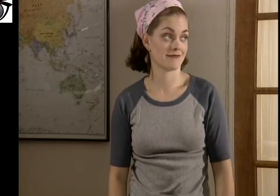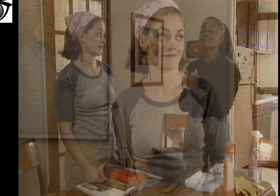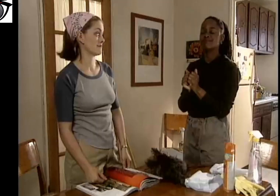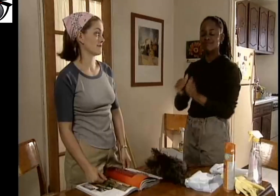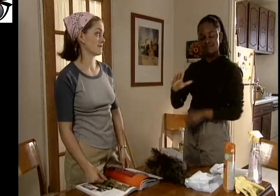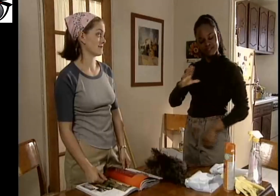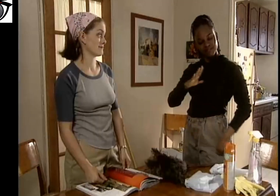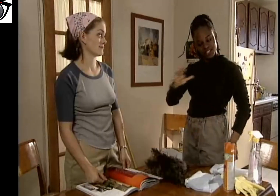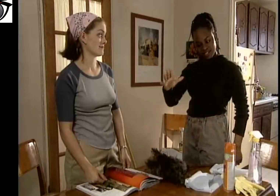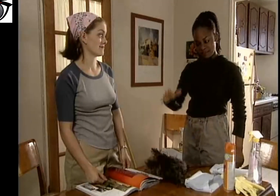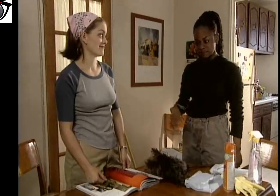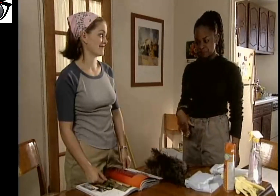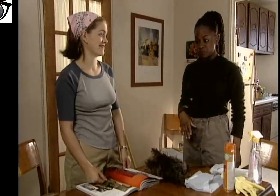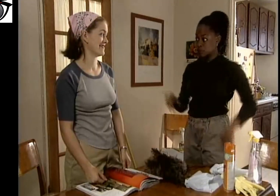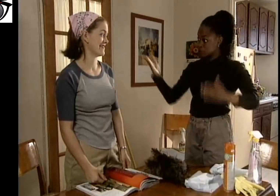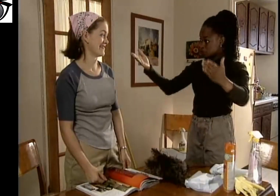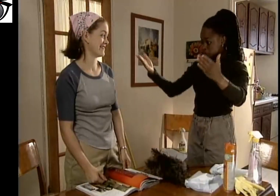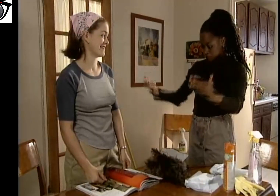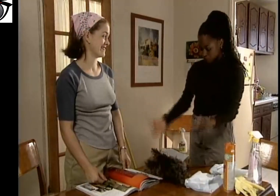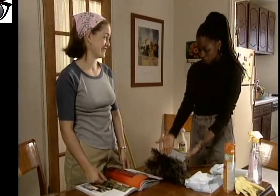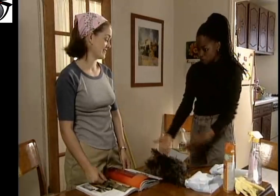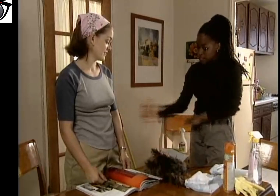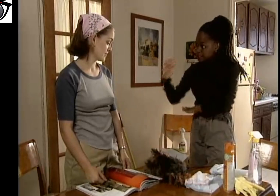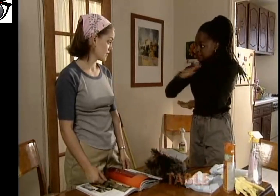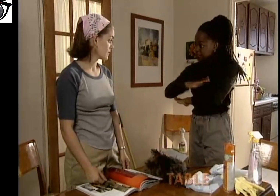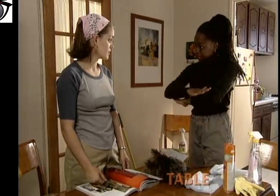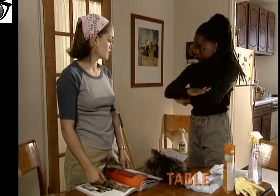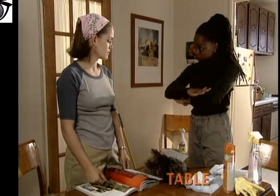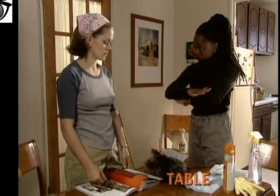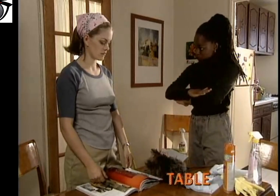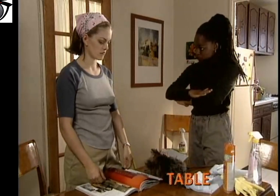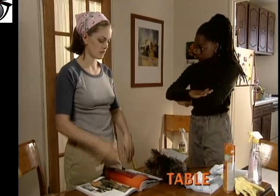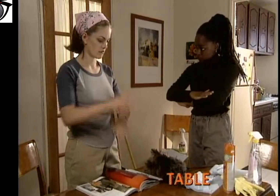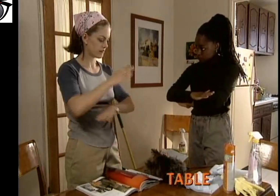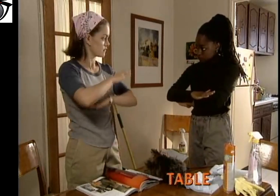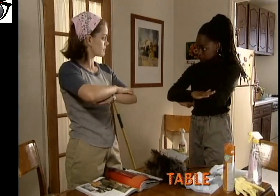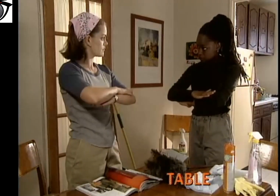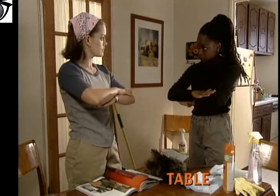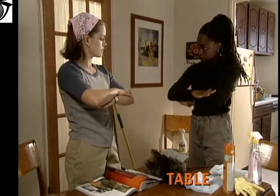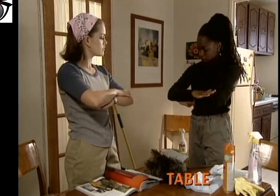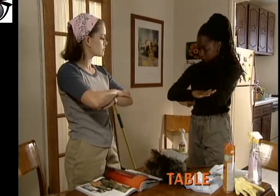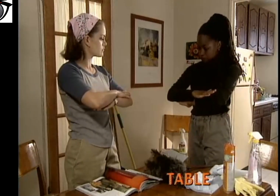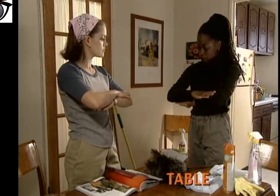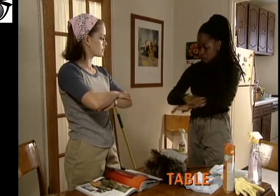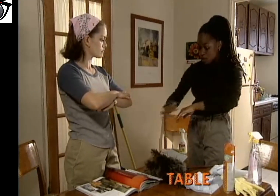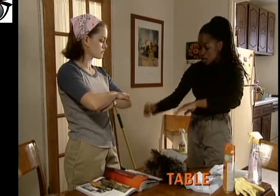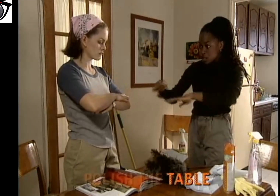deal. Fair enough. Here we go. Table.